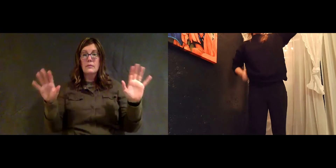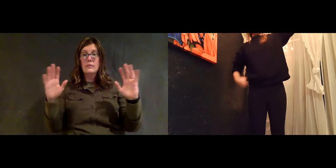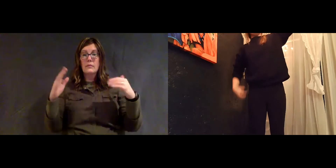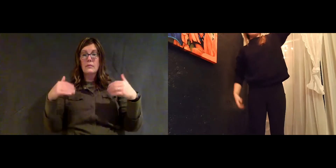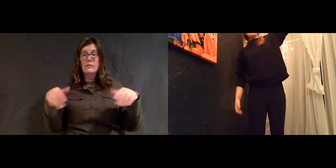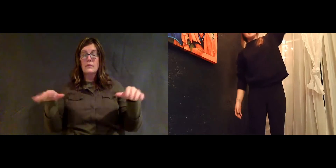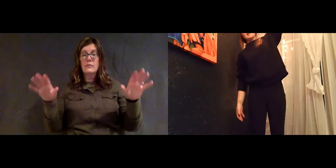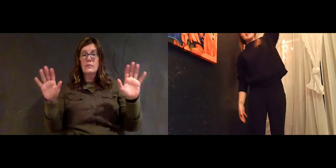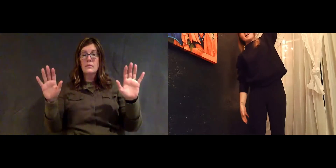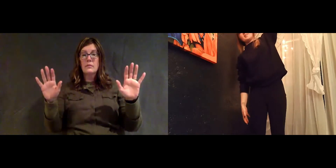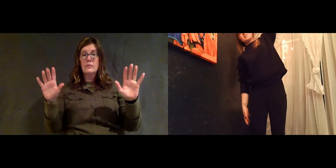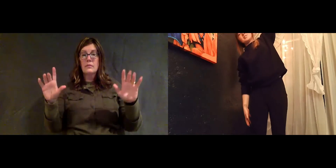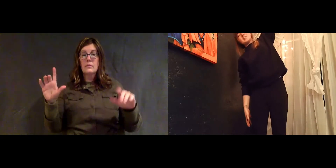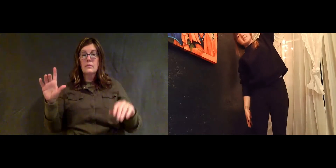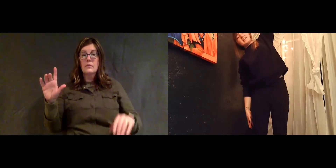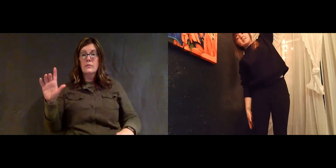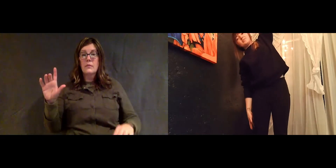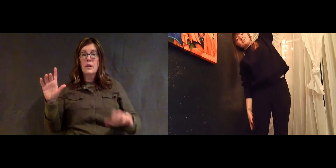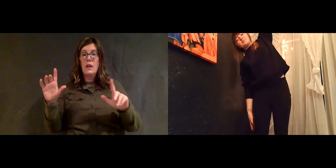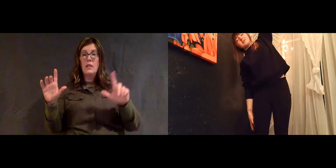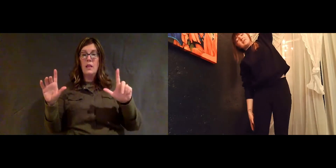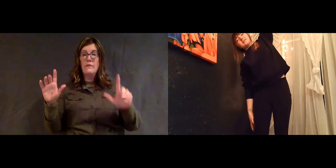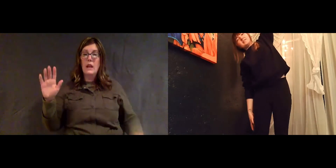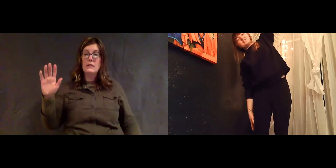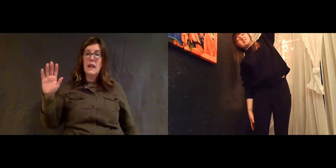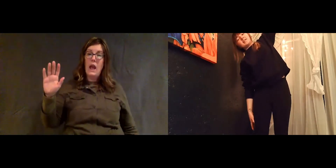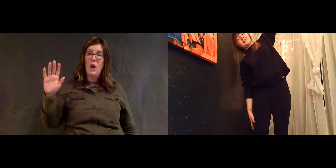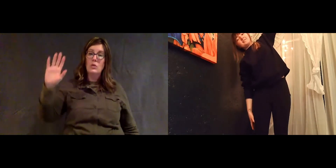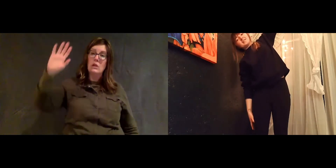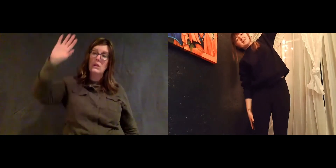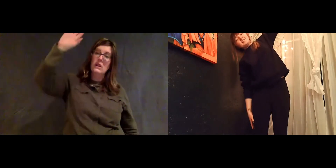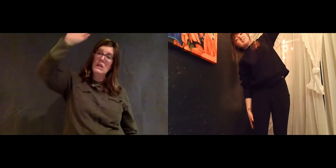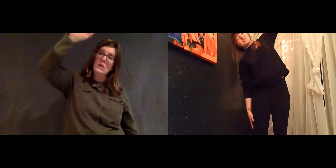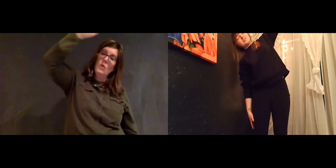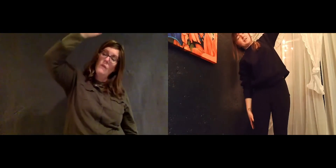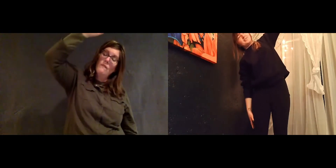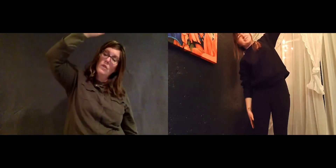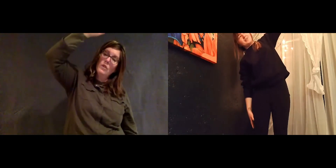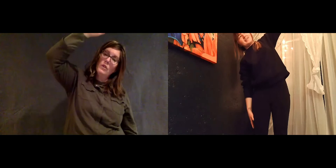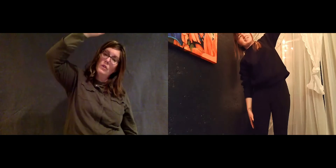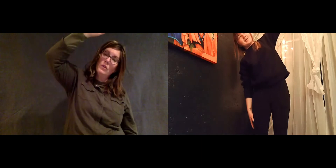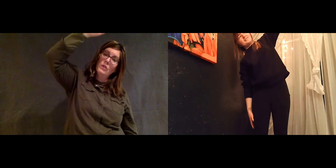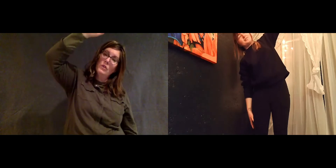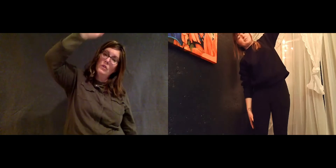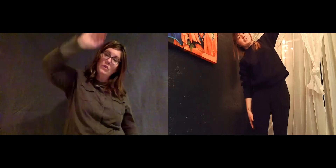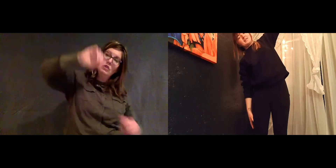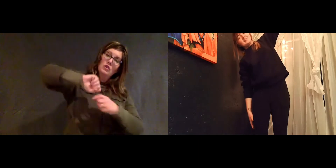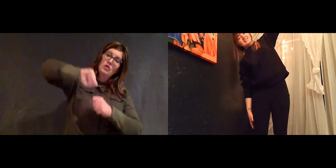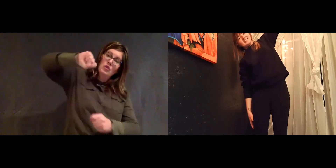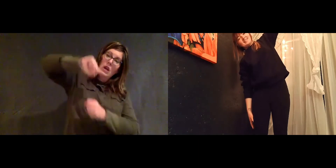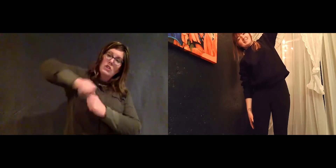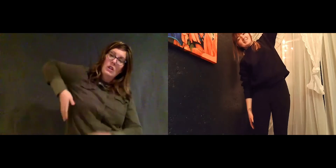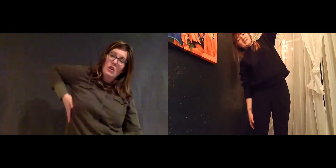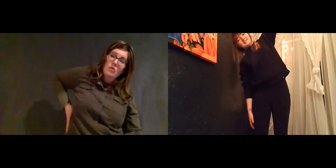set your left hand down and just lean over to the left, stretching out the right side of your body.